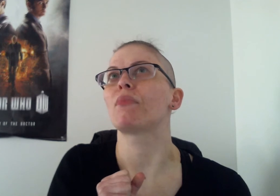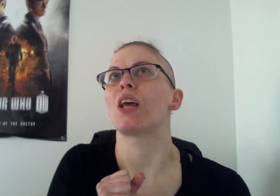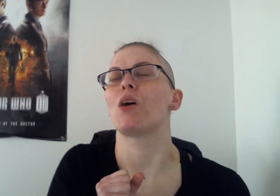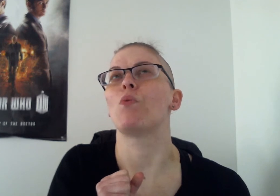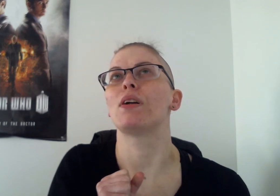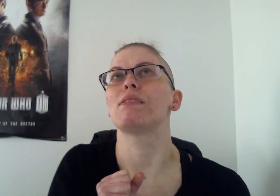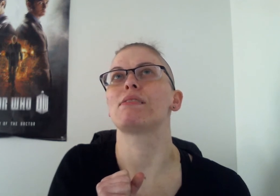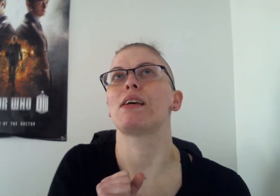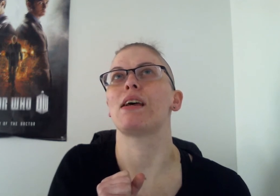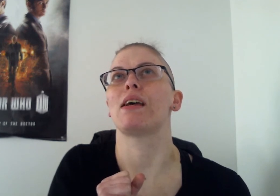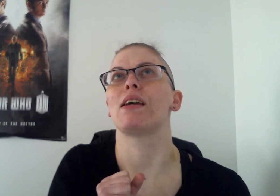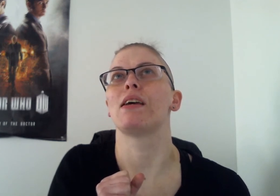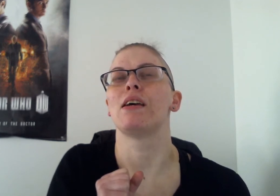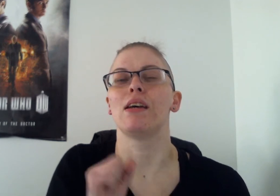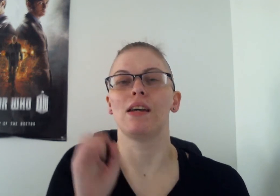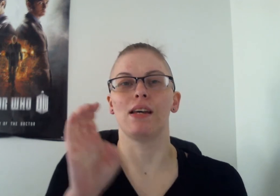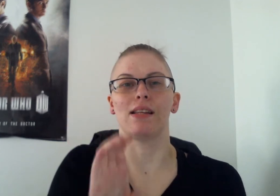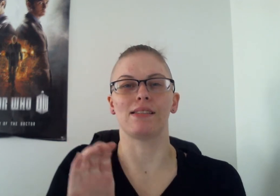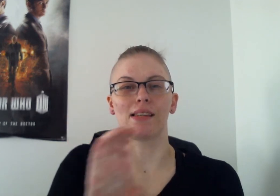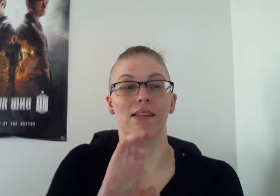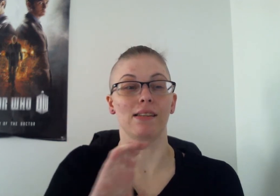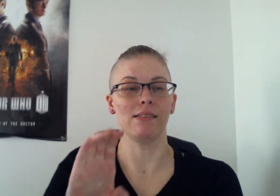I want to say it's like this.